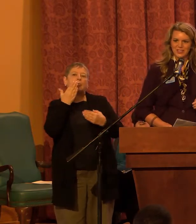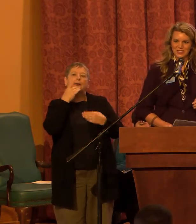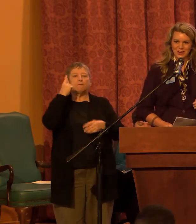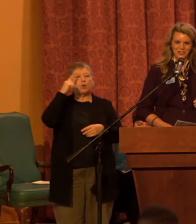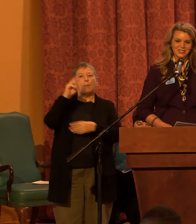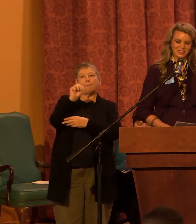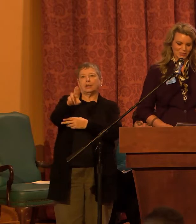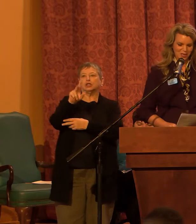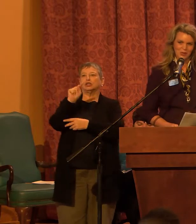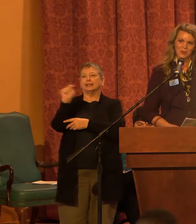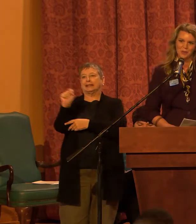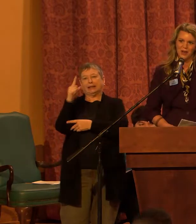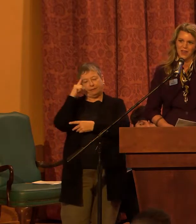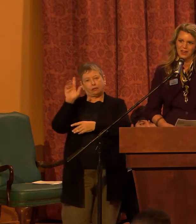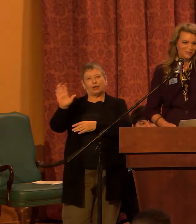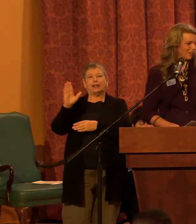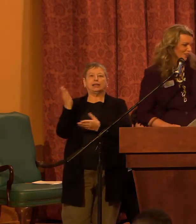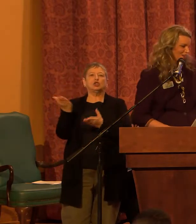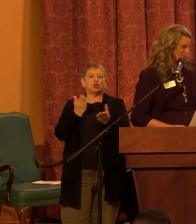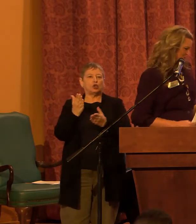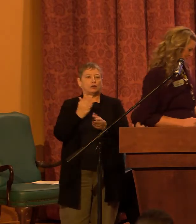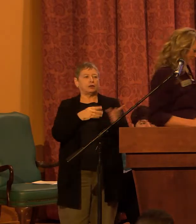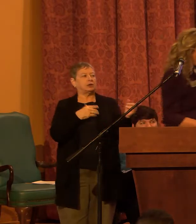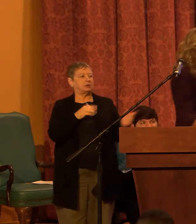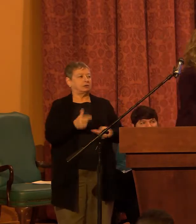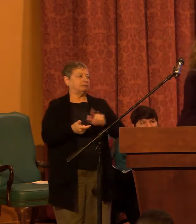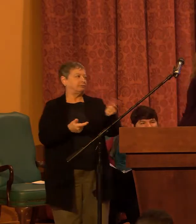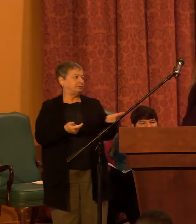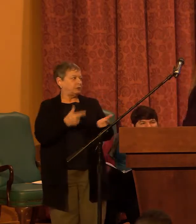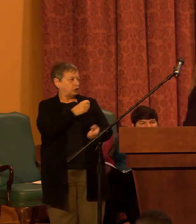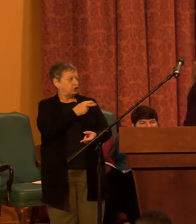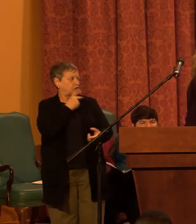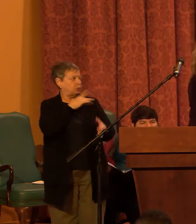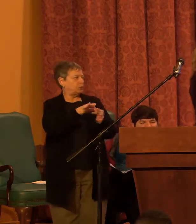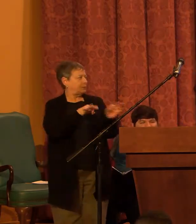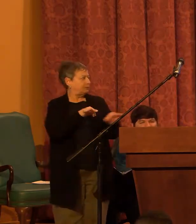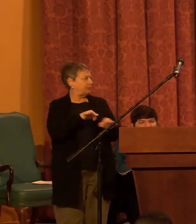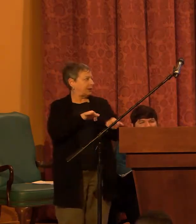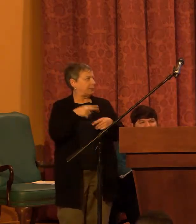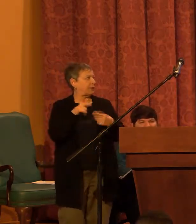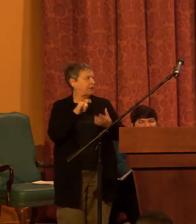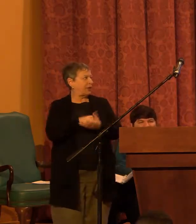T for his service, and she'll tell you more about that. Caroline?